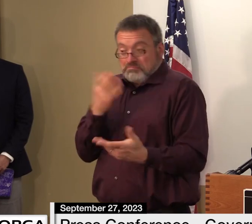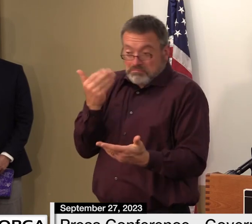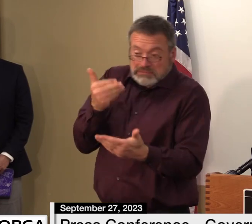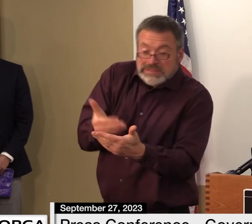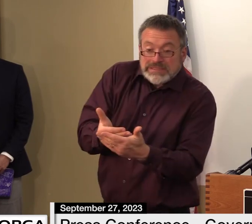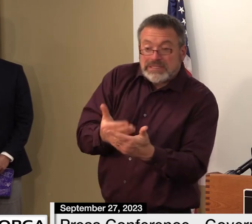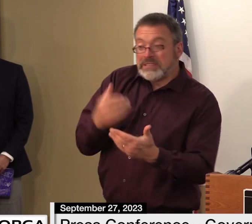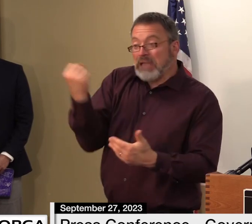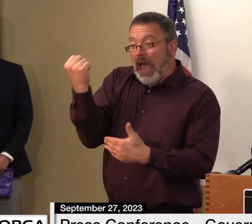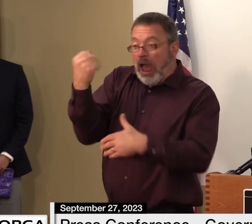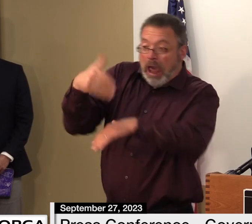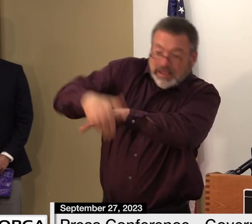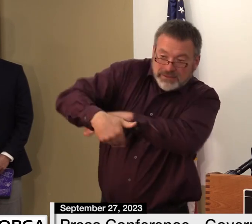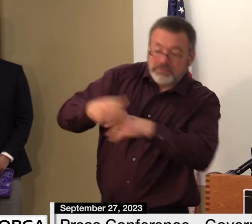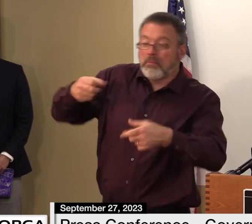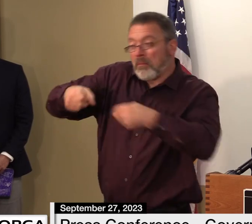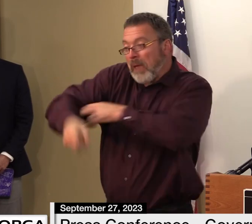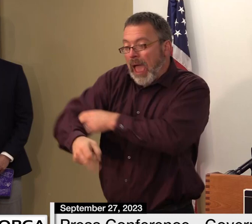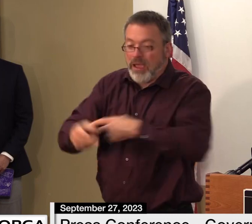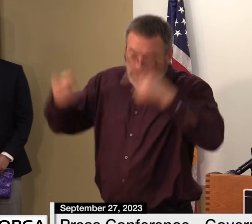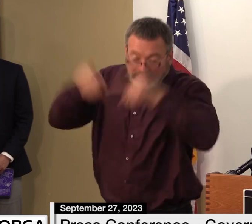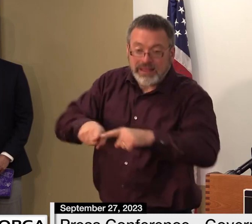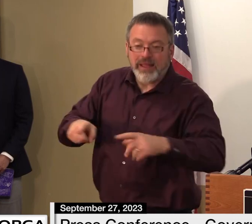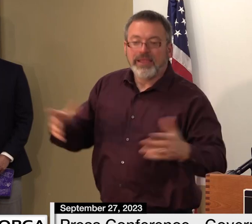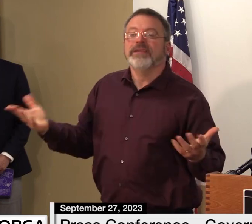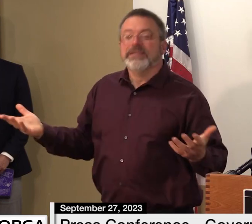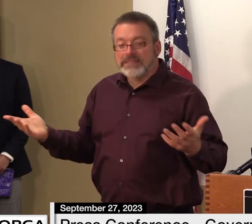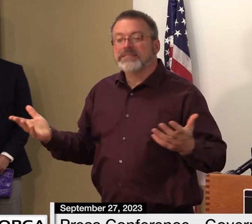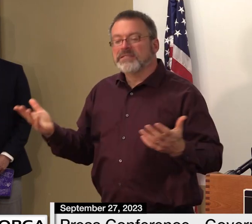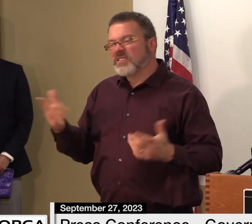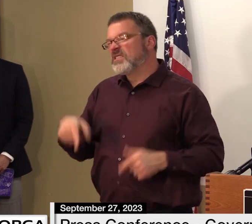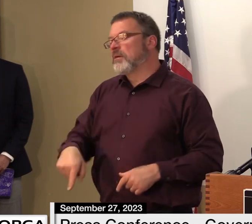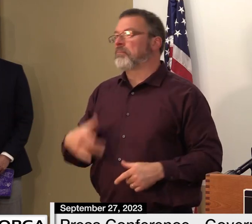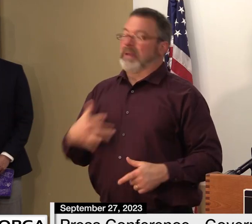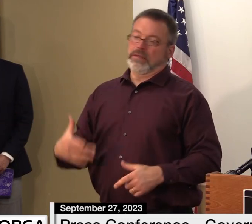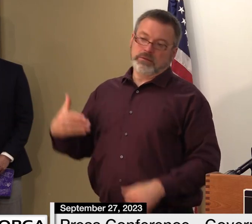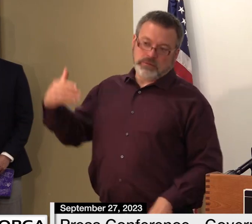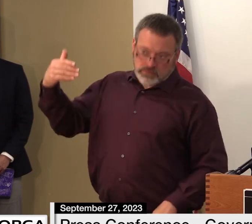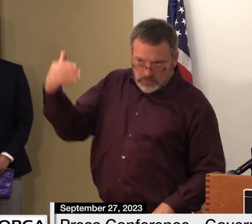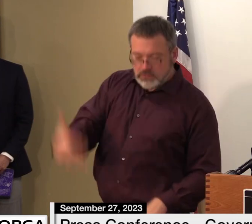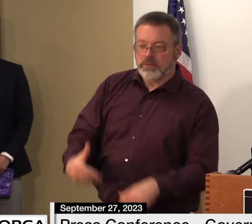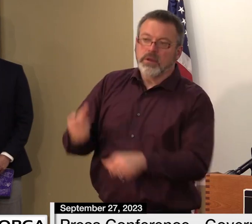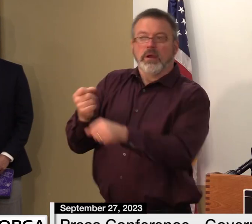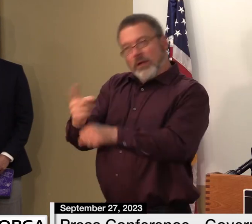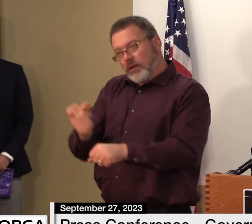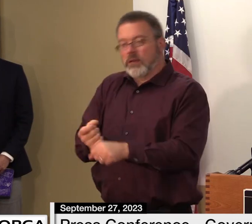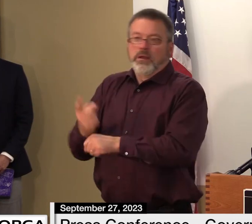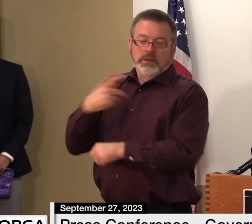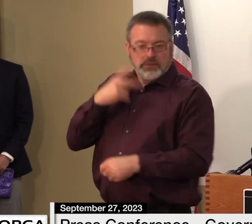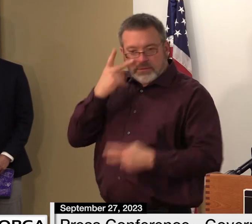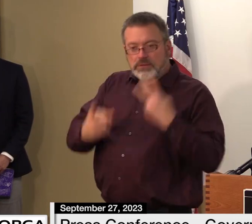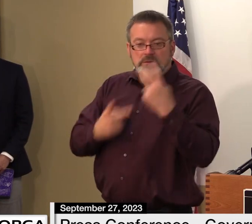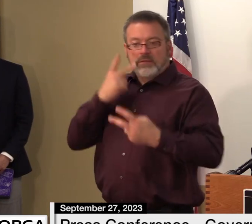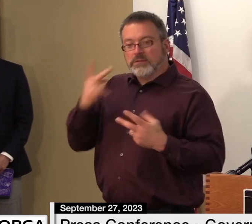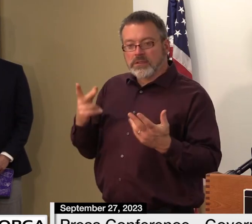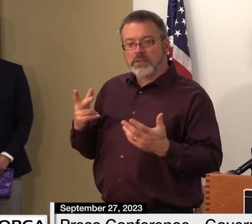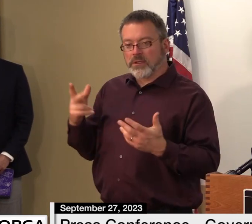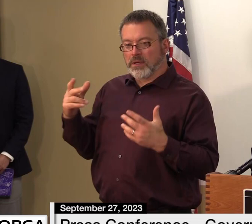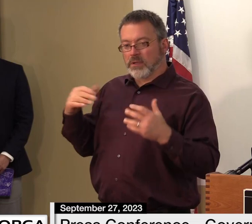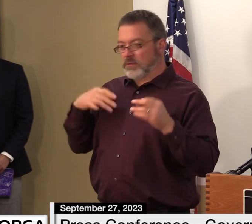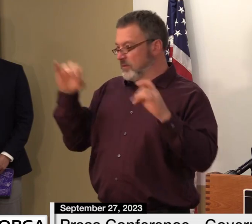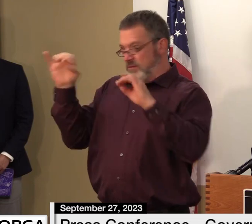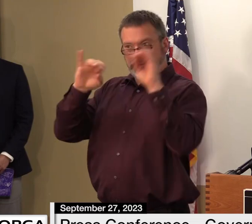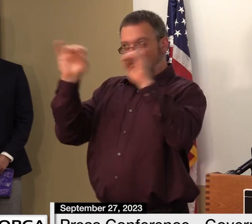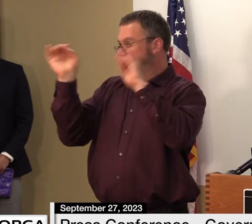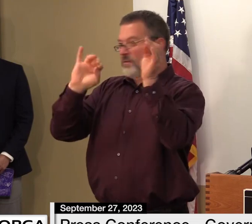have practiced this drill year after year after year. So we have drawn down all the funds we possibly can to make